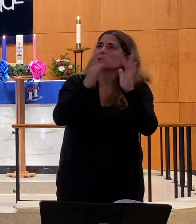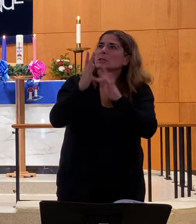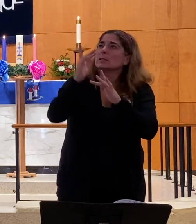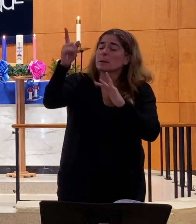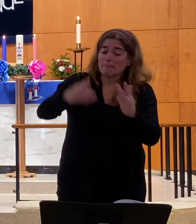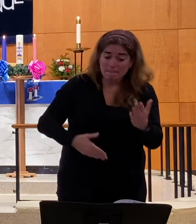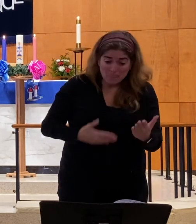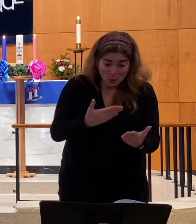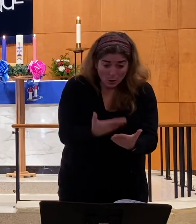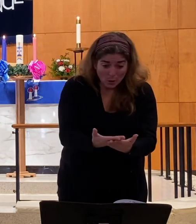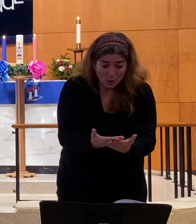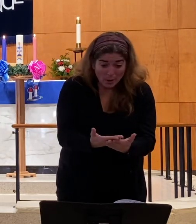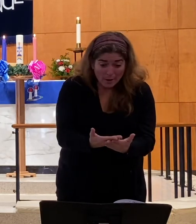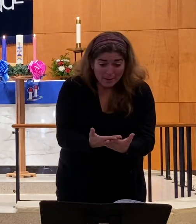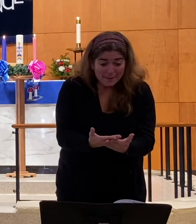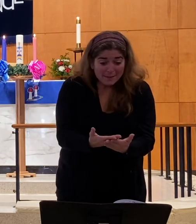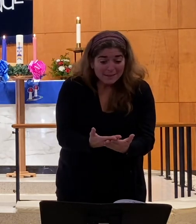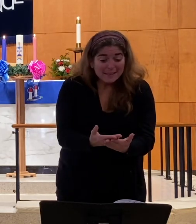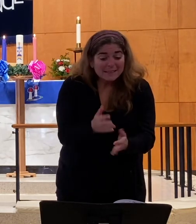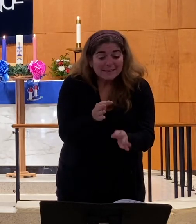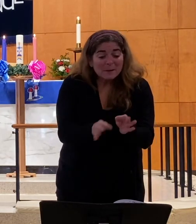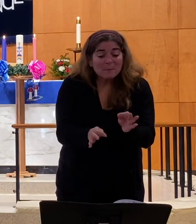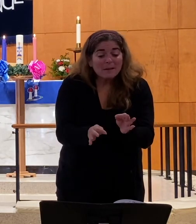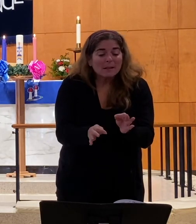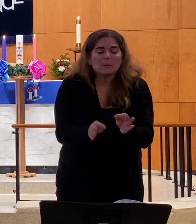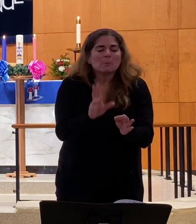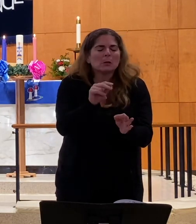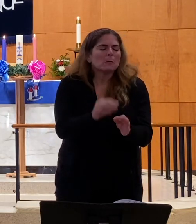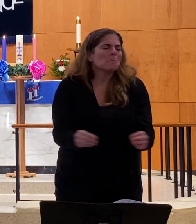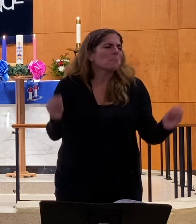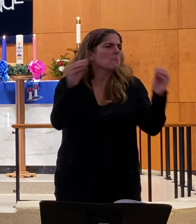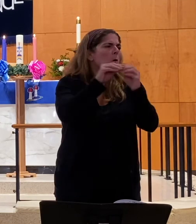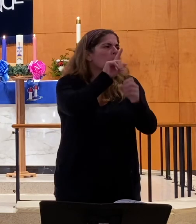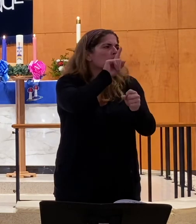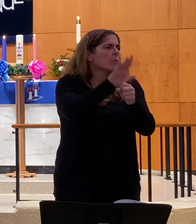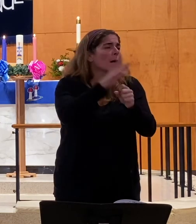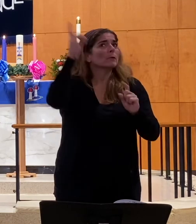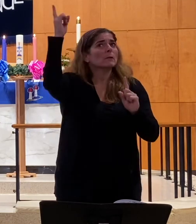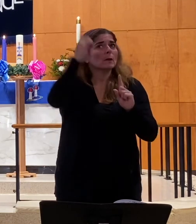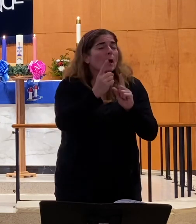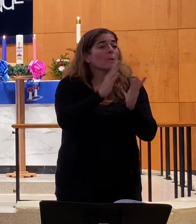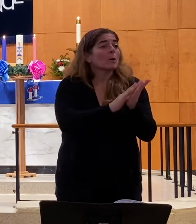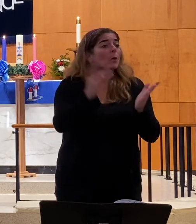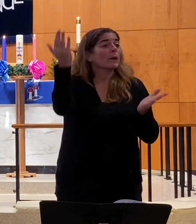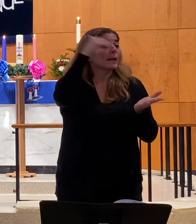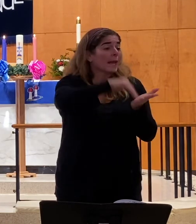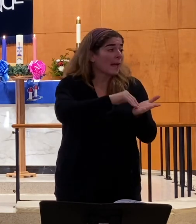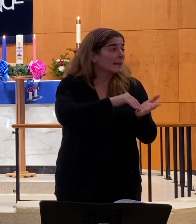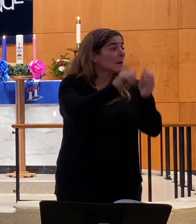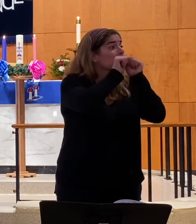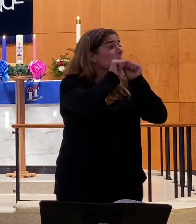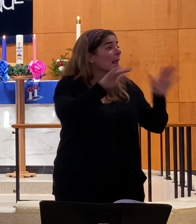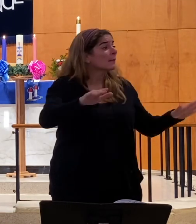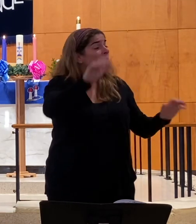in the manger is but a promise of his coming again in glory. May the blessing